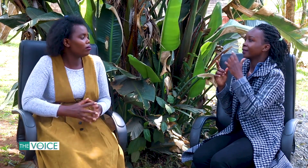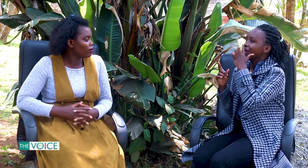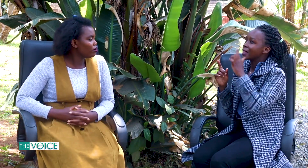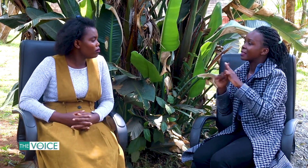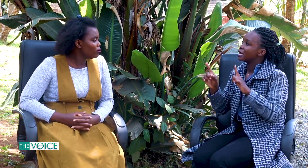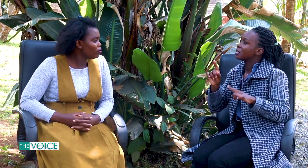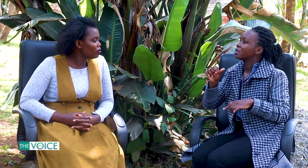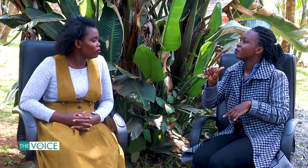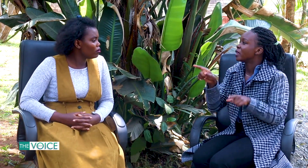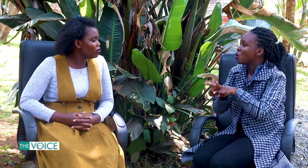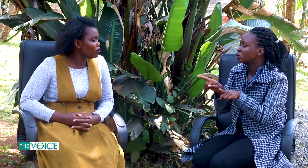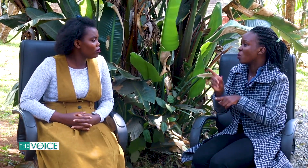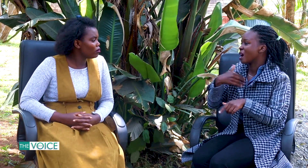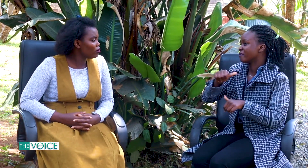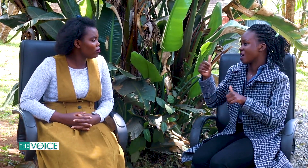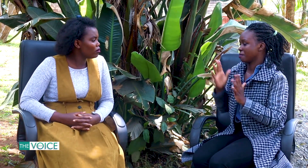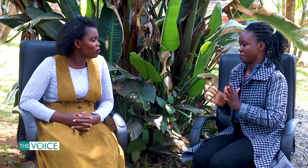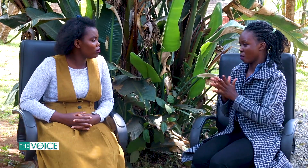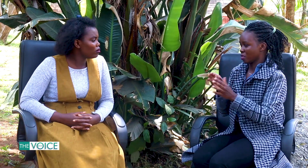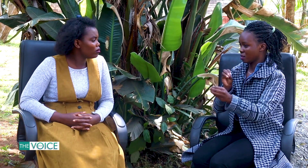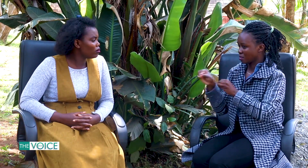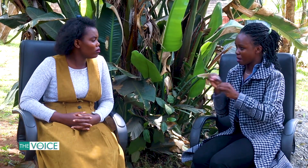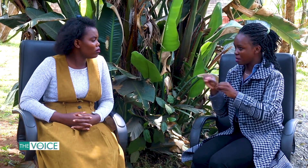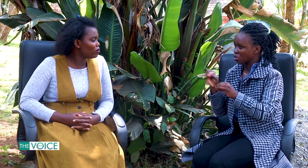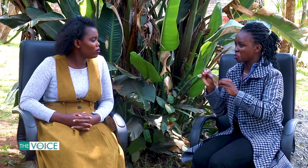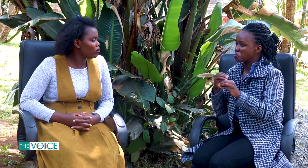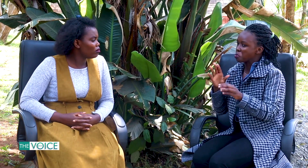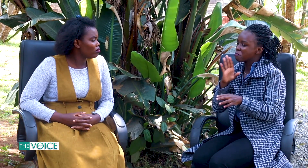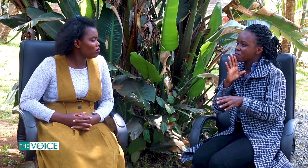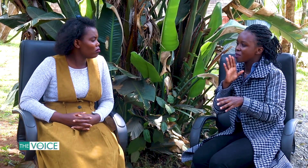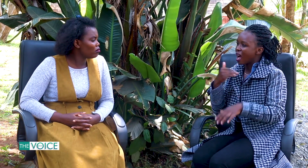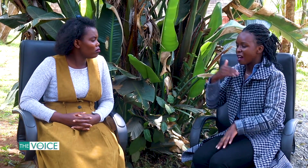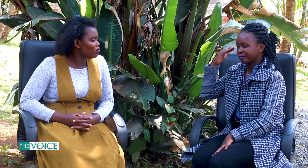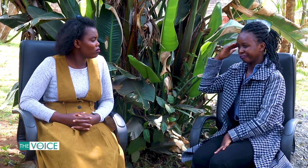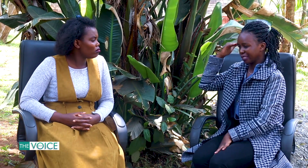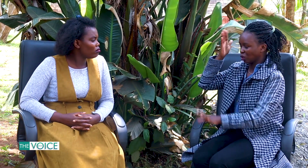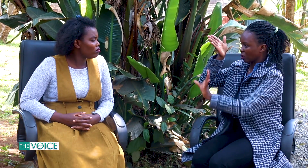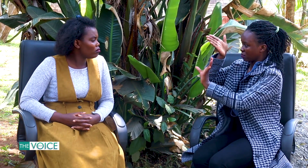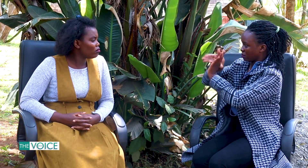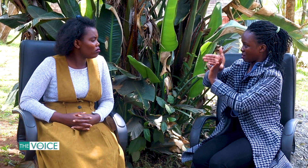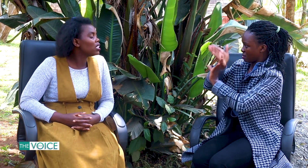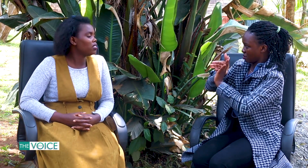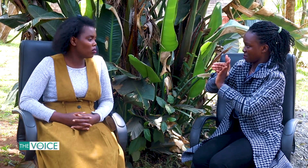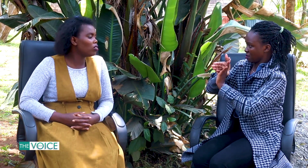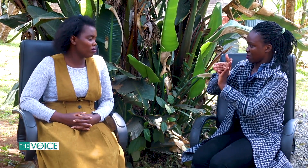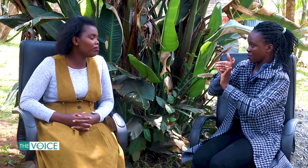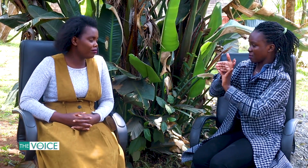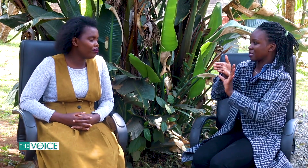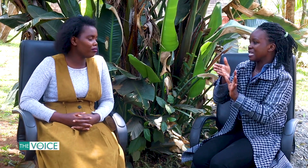this program, we're hoping that the case is going to get listened to again. And if there's any salvaging that can be done, we hope it's going to be